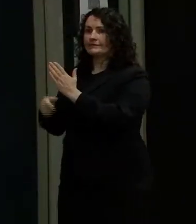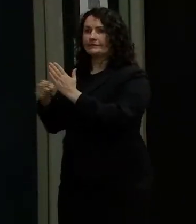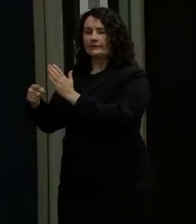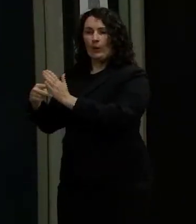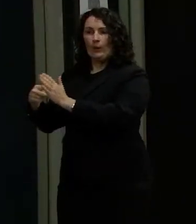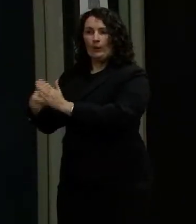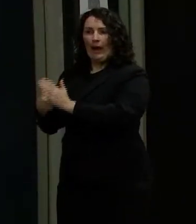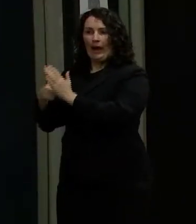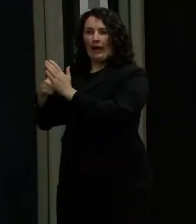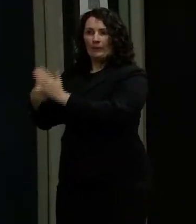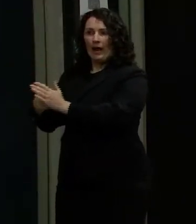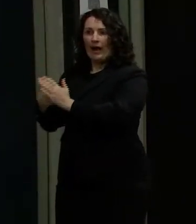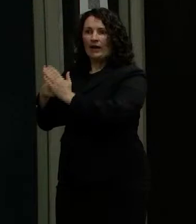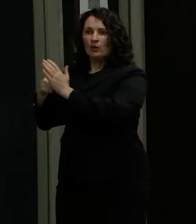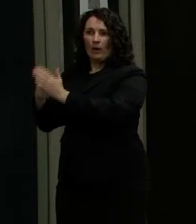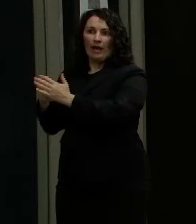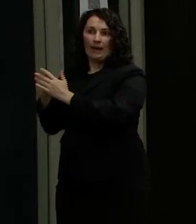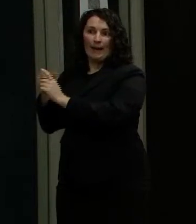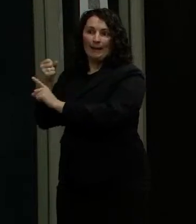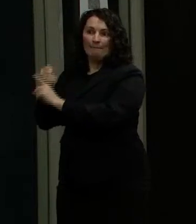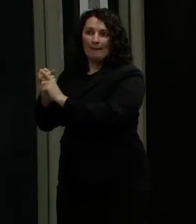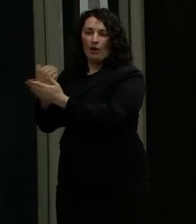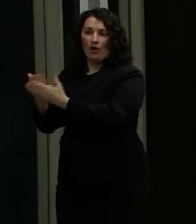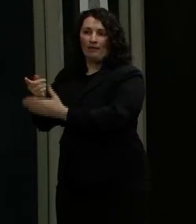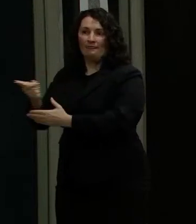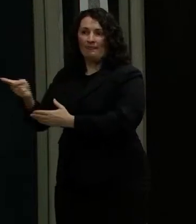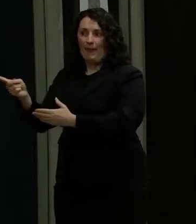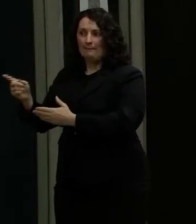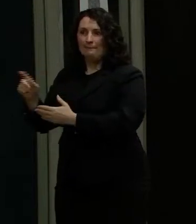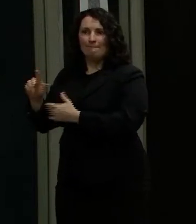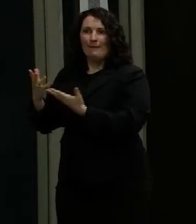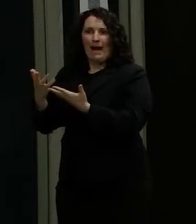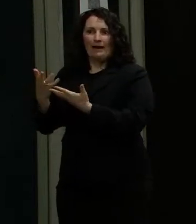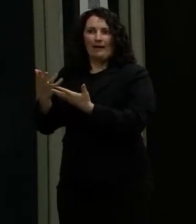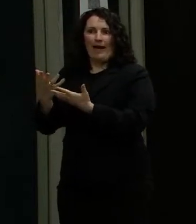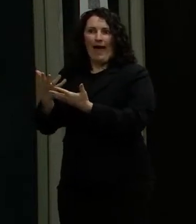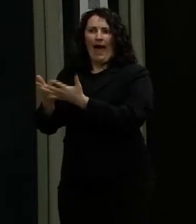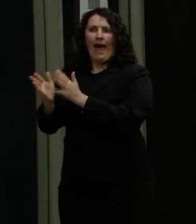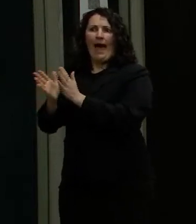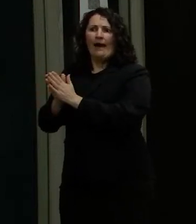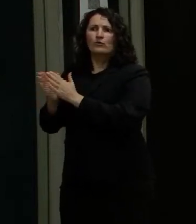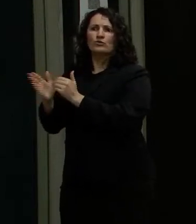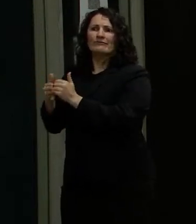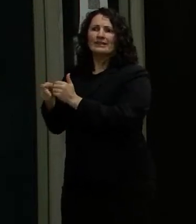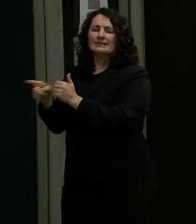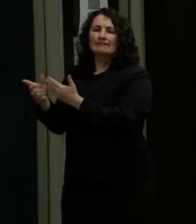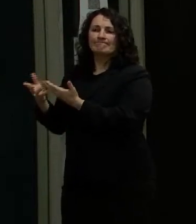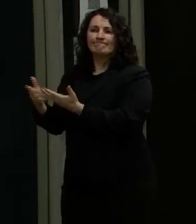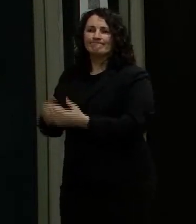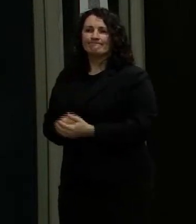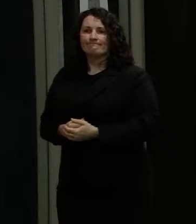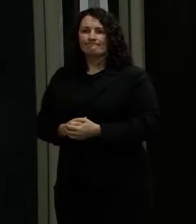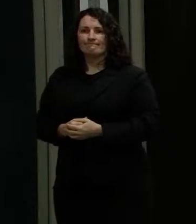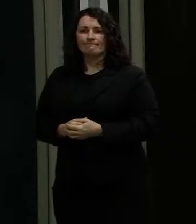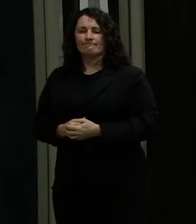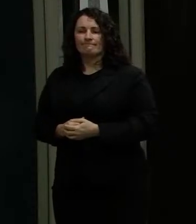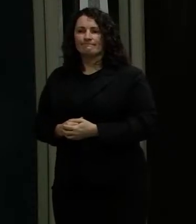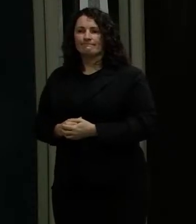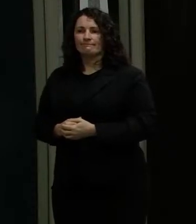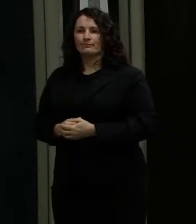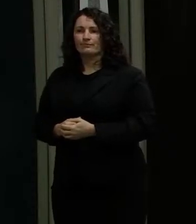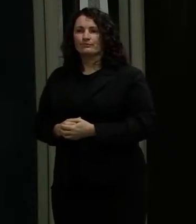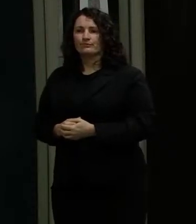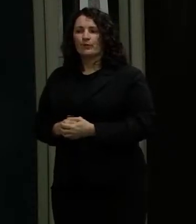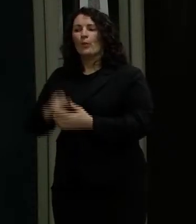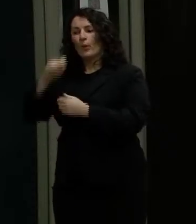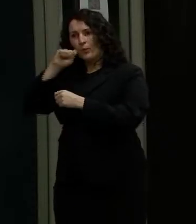business. Sometimes it is unavoidable. We want to ramp it up as quickly as possible,